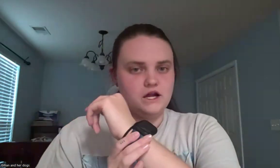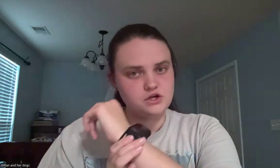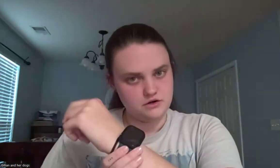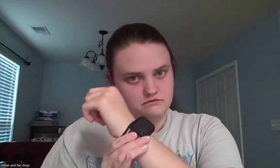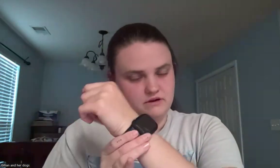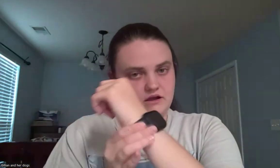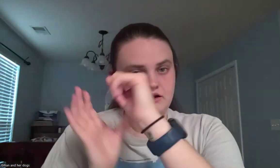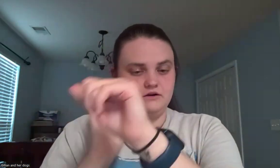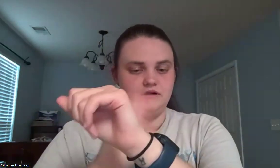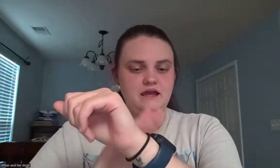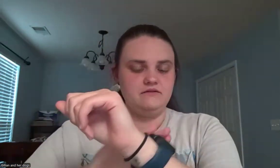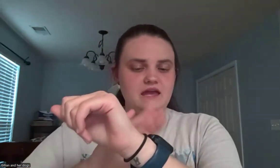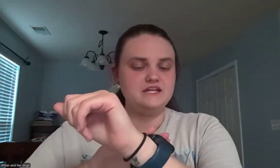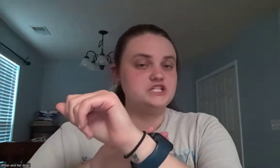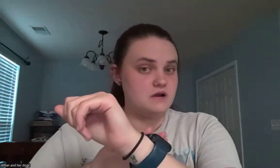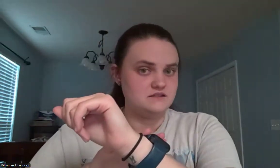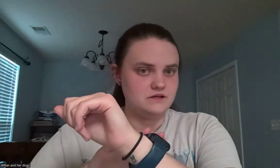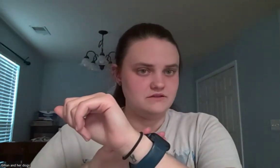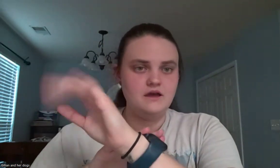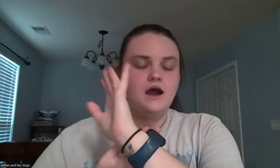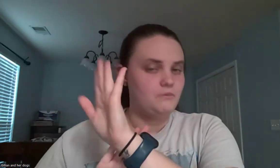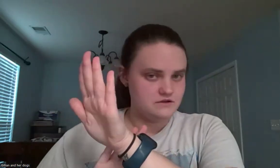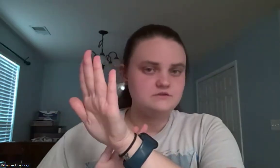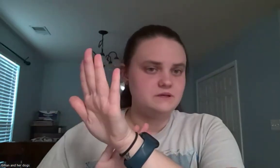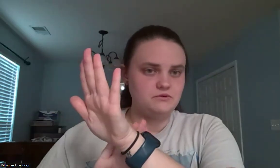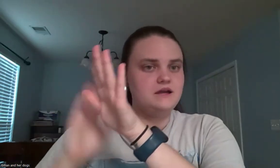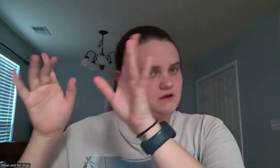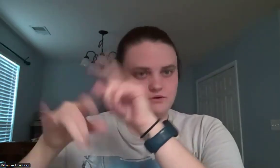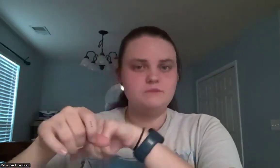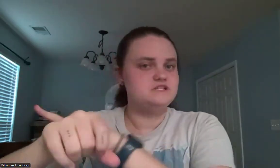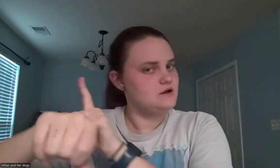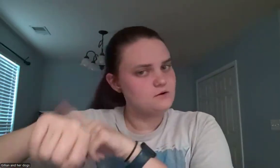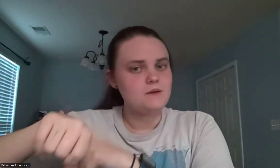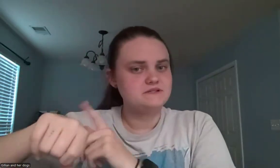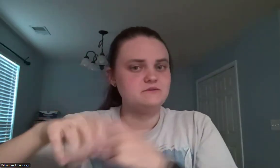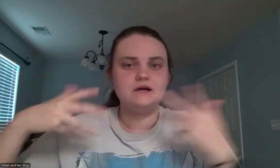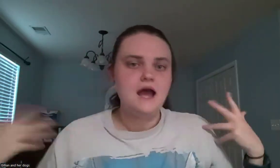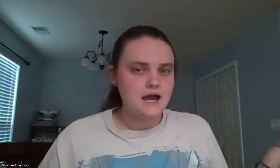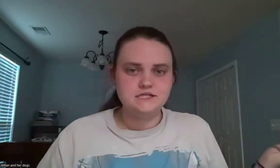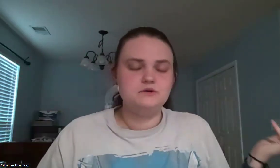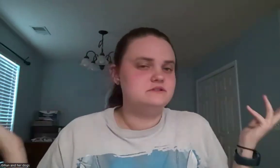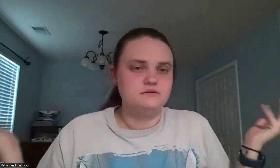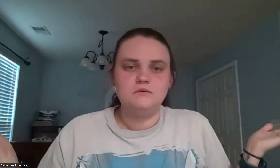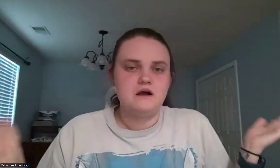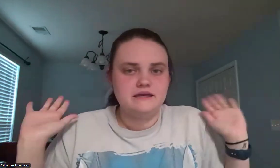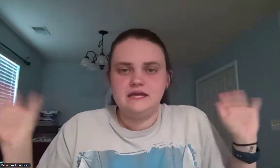on her the hand she writes with. I'm one of those people. I know everyone puts it on their opposite one. I don't know why, can't help